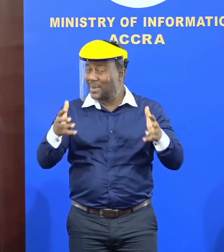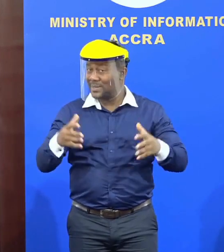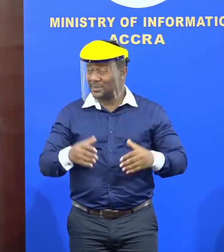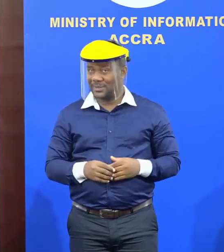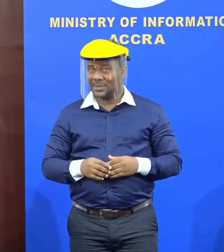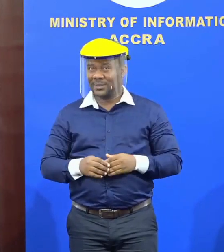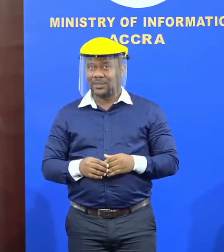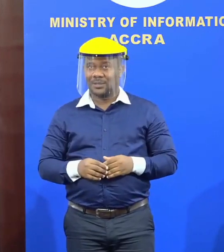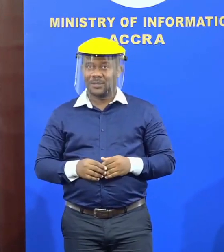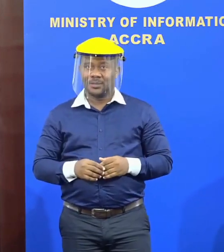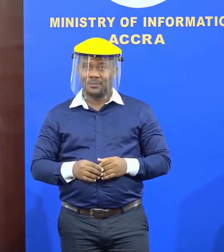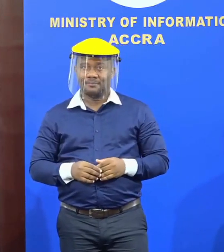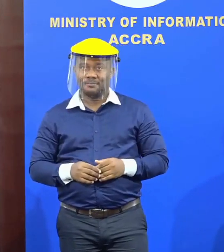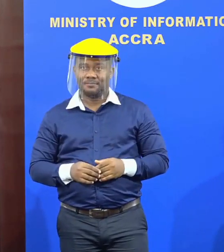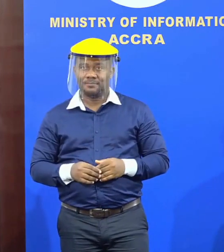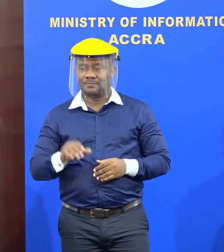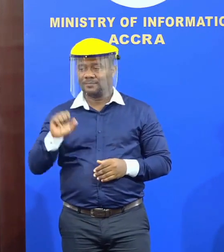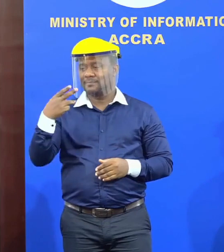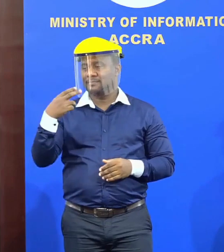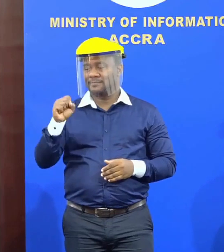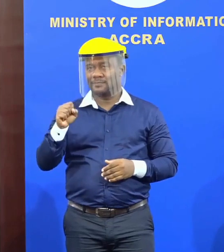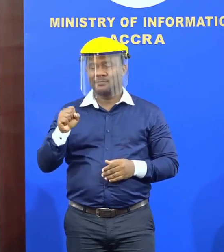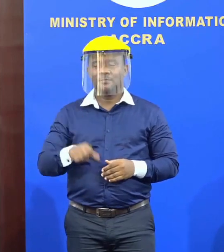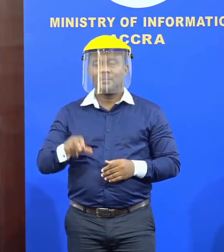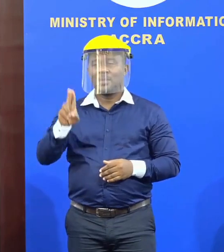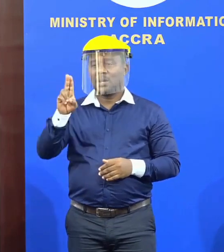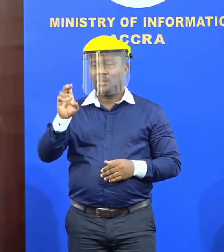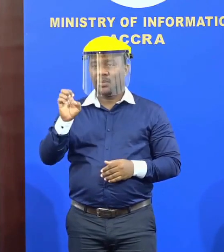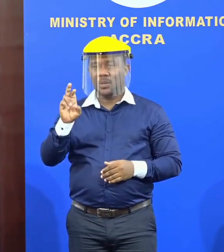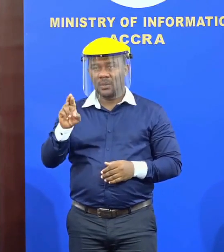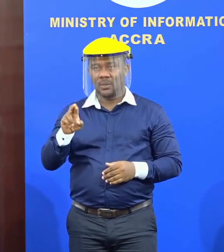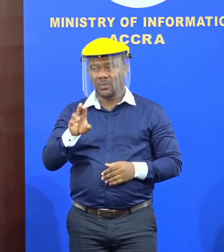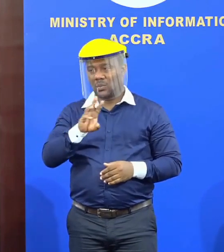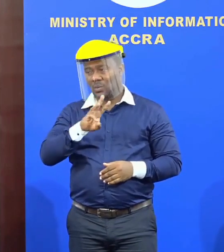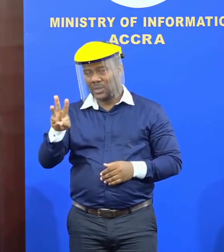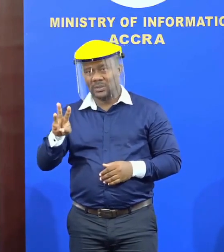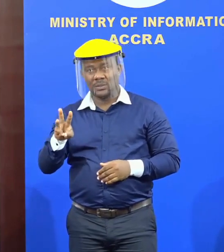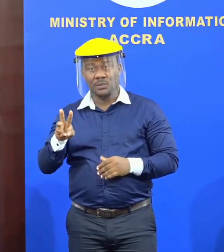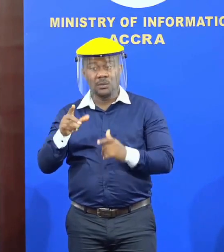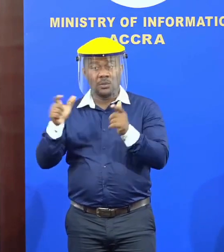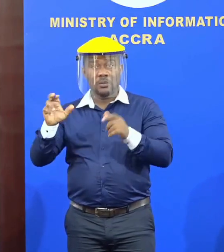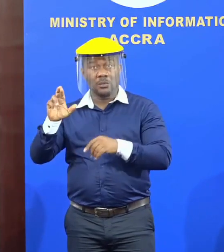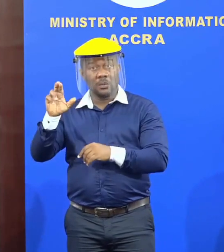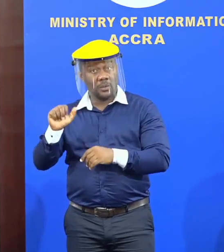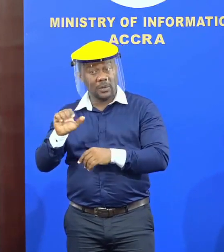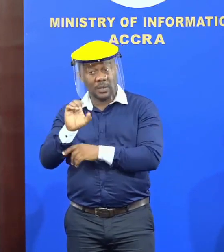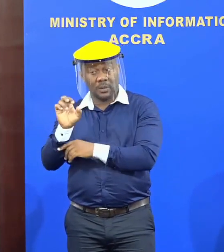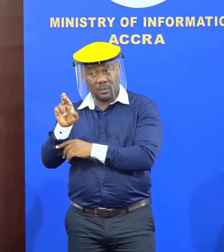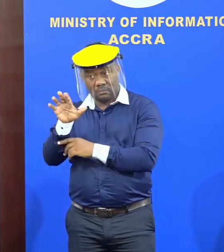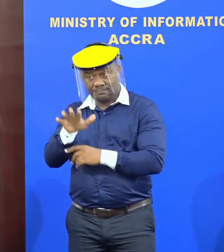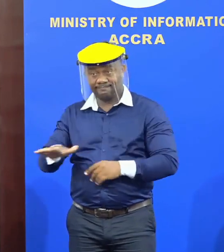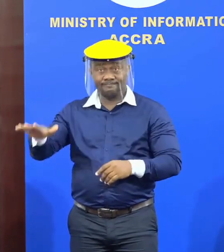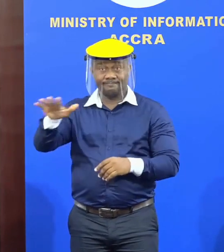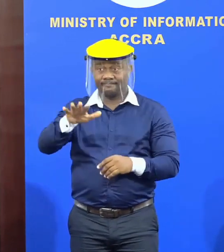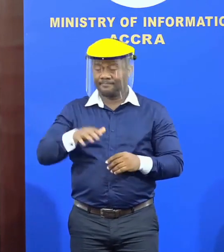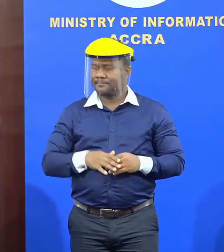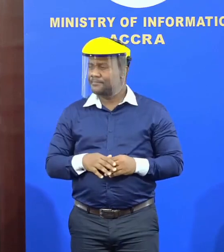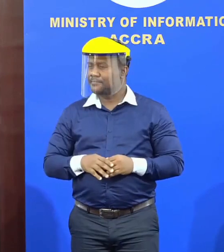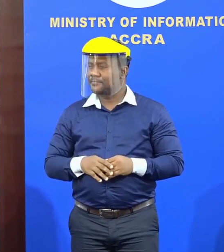upper senior secondary school outbreaks in Upper West, Western, Greater Accra, and Eastern region.